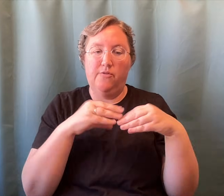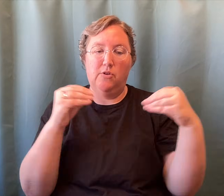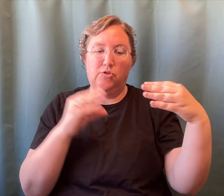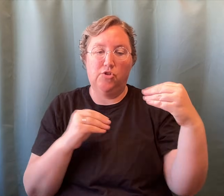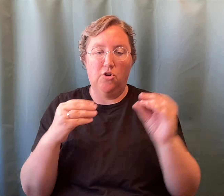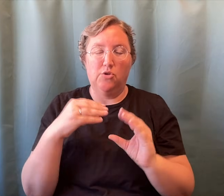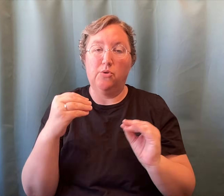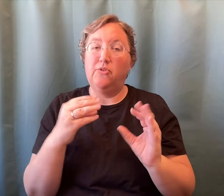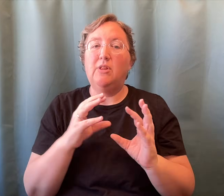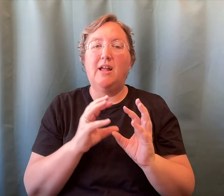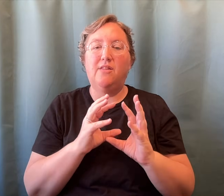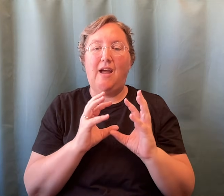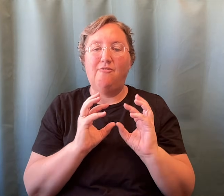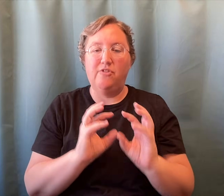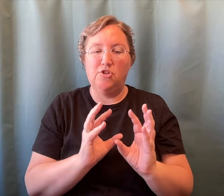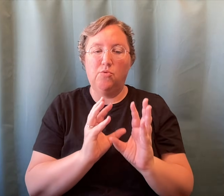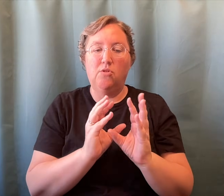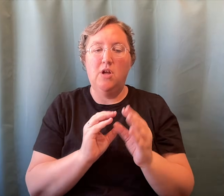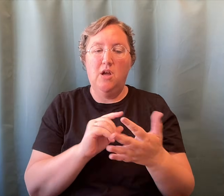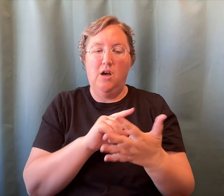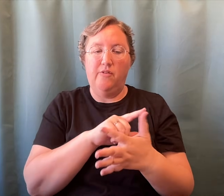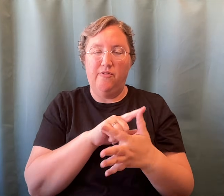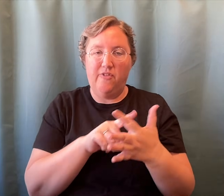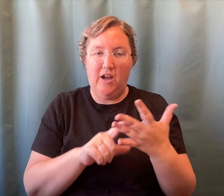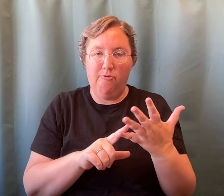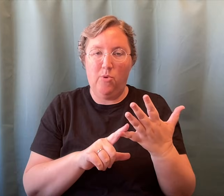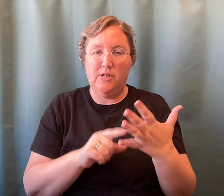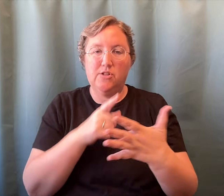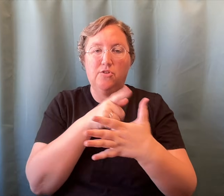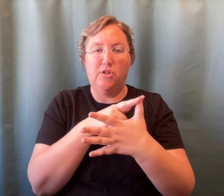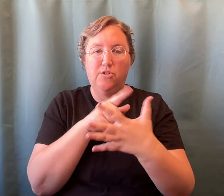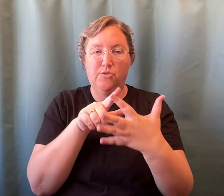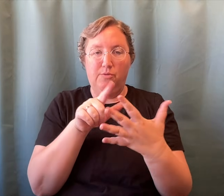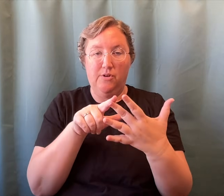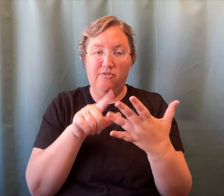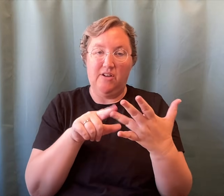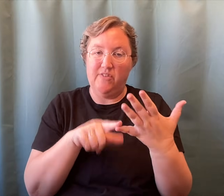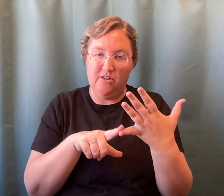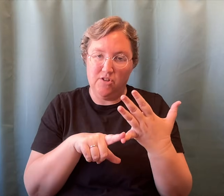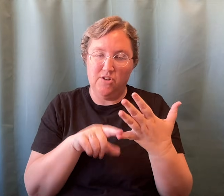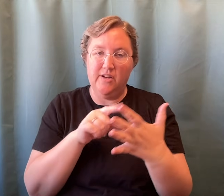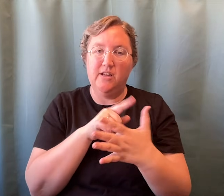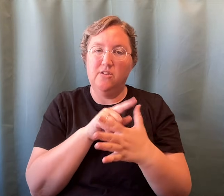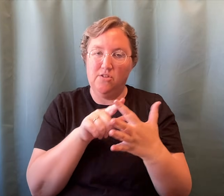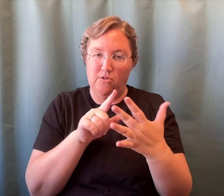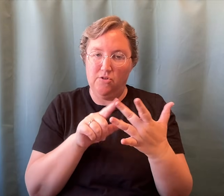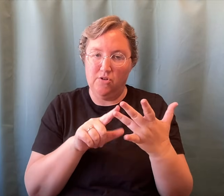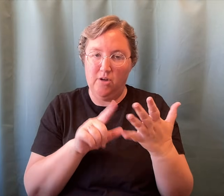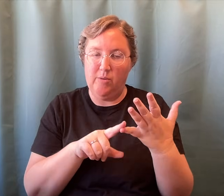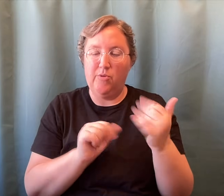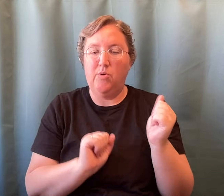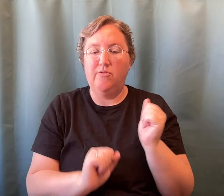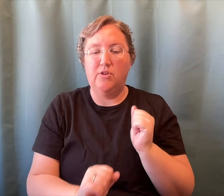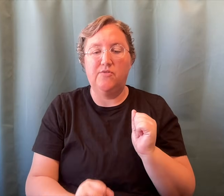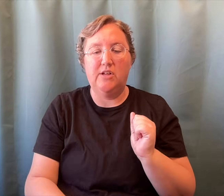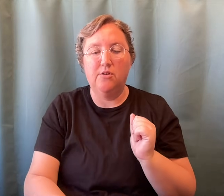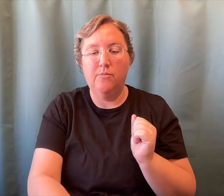those stars. So if you like that visual of a 5-pointed star, you can also, there are 5 fingers on your hand, so you should come up with one for each finger.